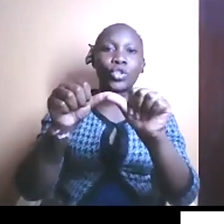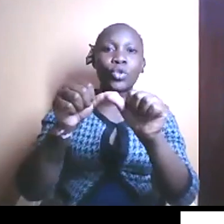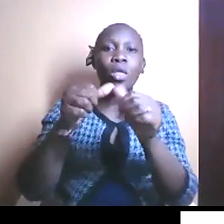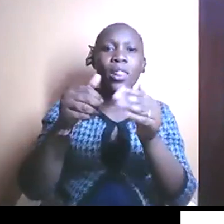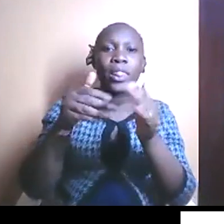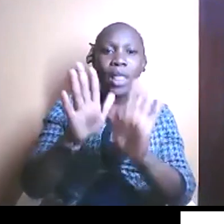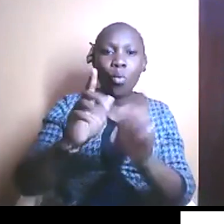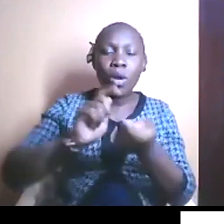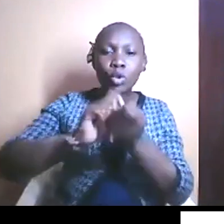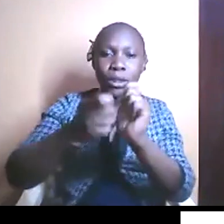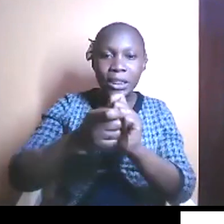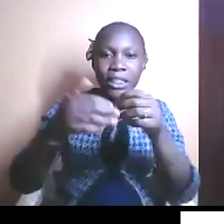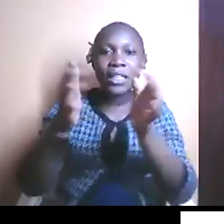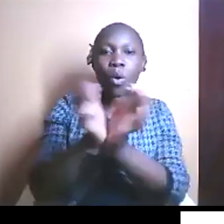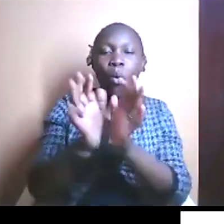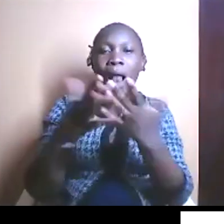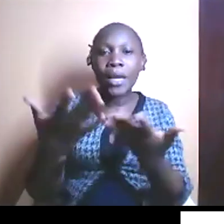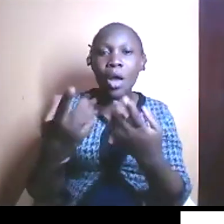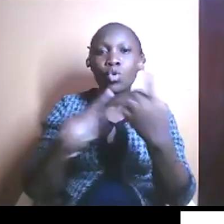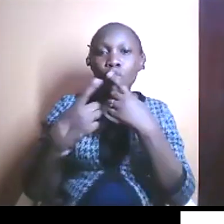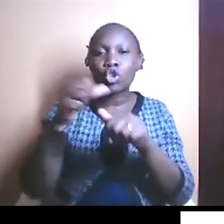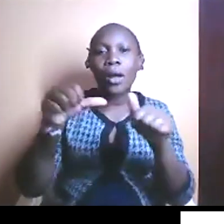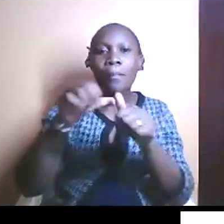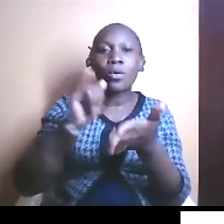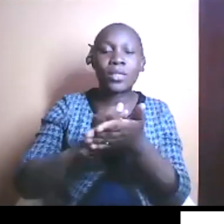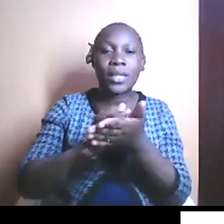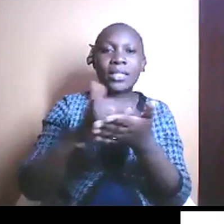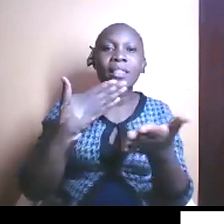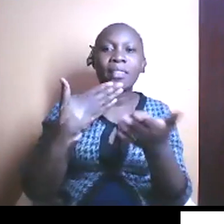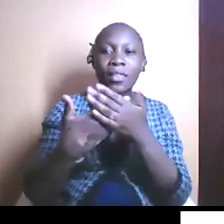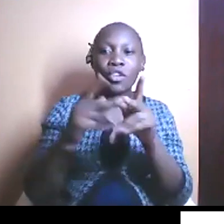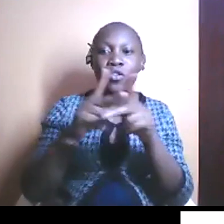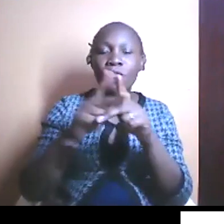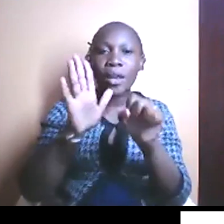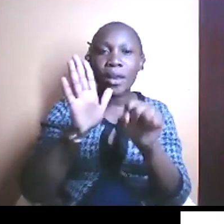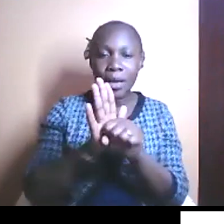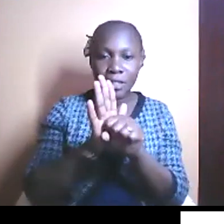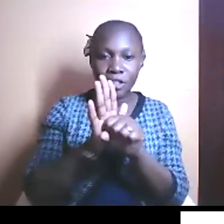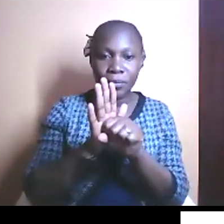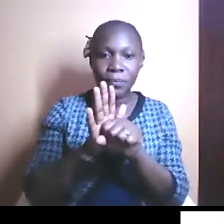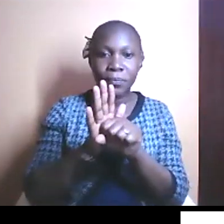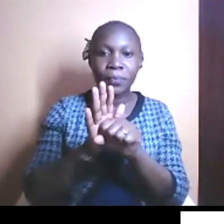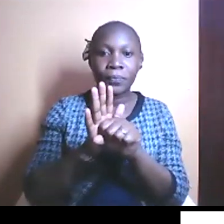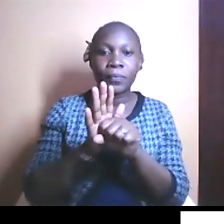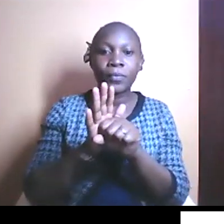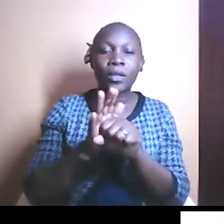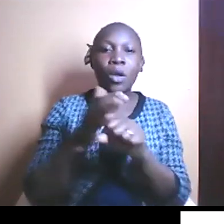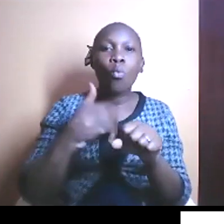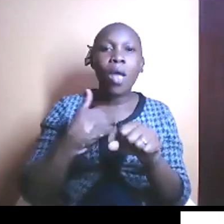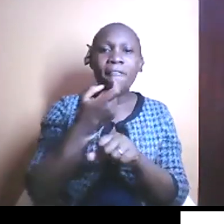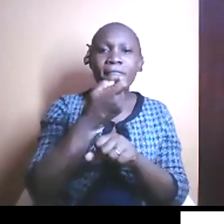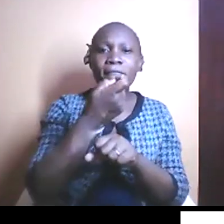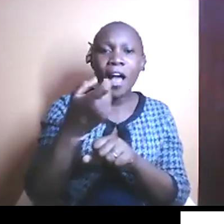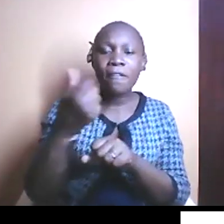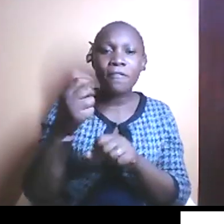is by talking about stuff. So thank you very much for being with us. There are a few questions for those people who have